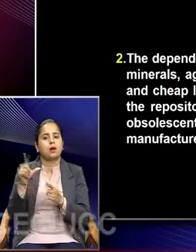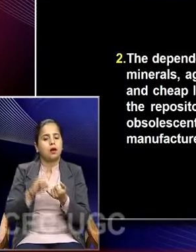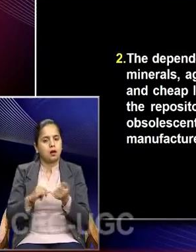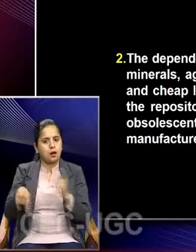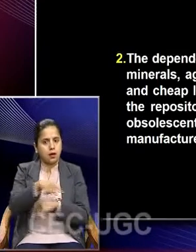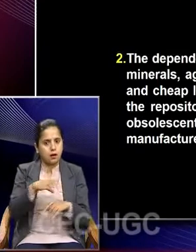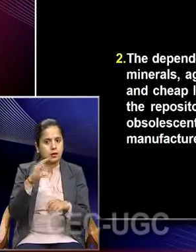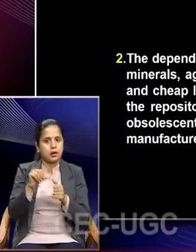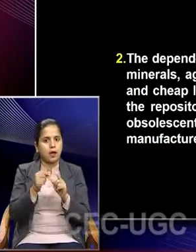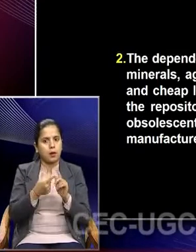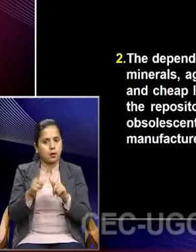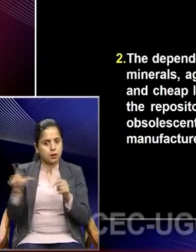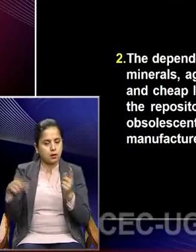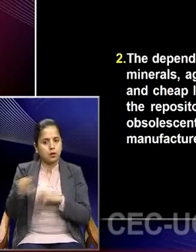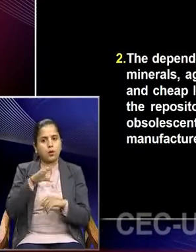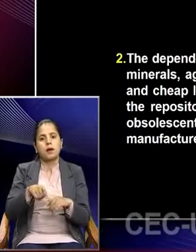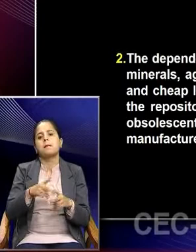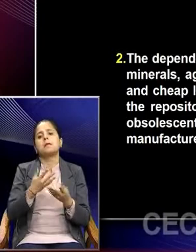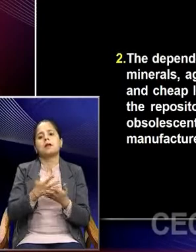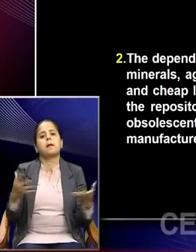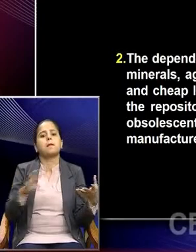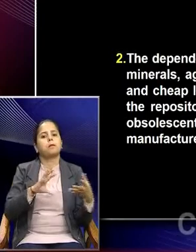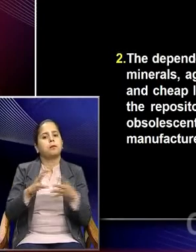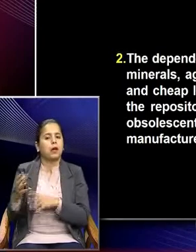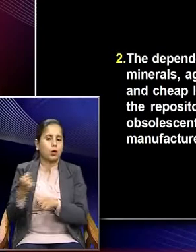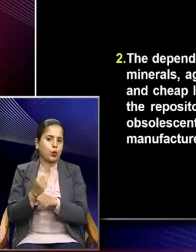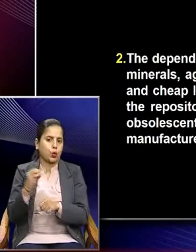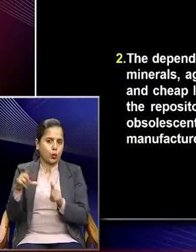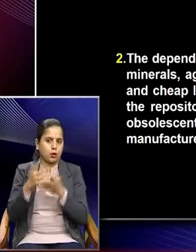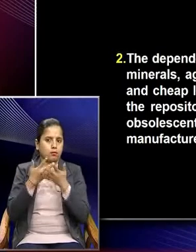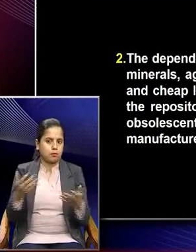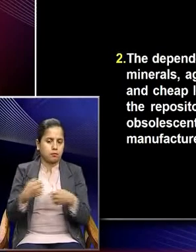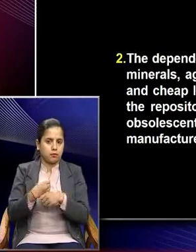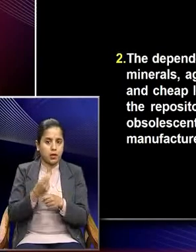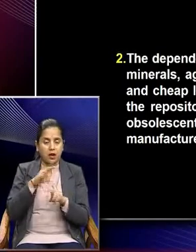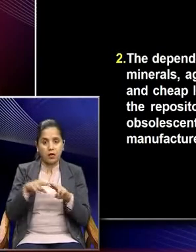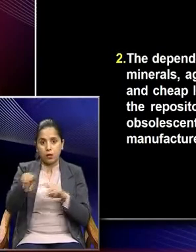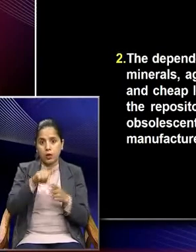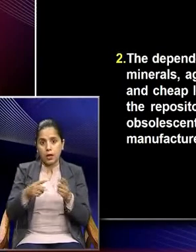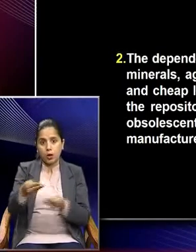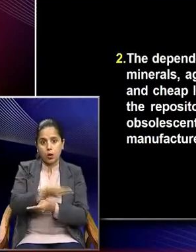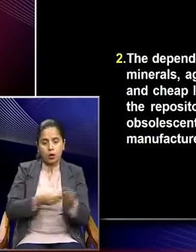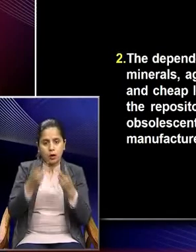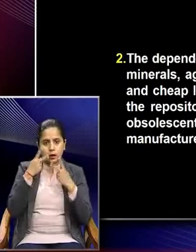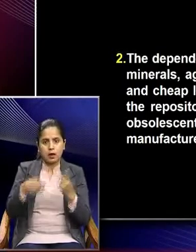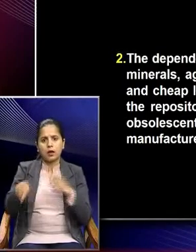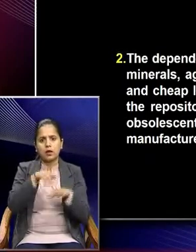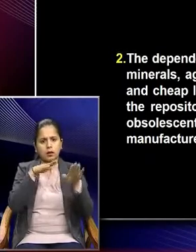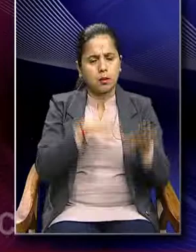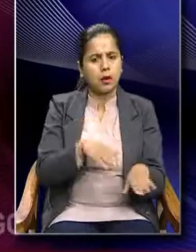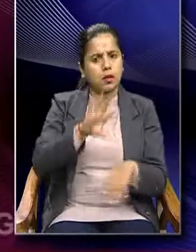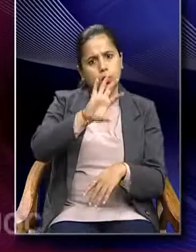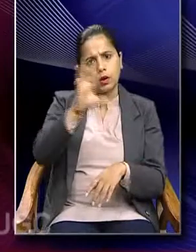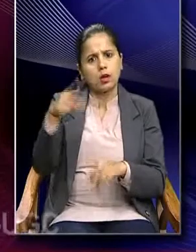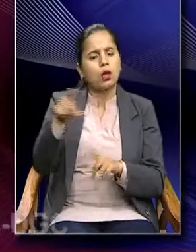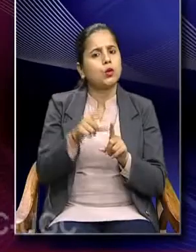obsolescent technologies and manufactured goods. So if you see the economic activities in dependent countries, then